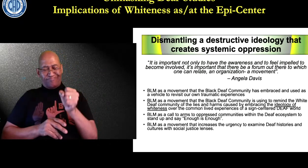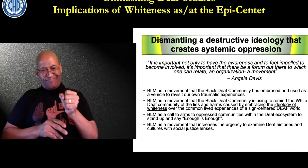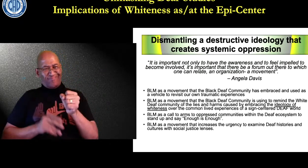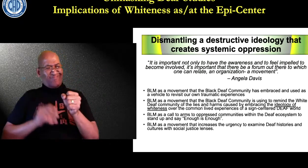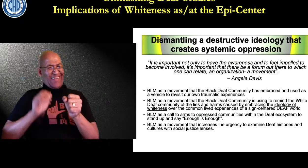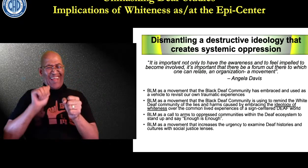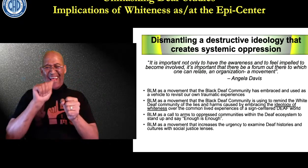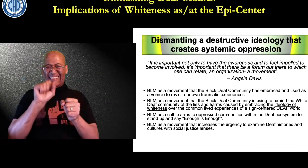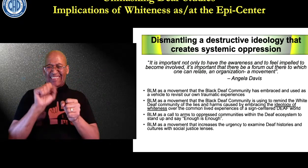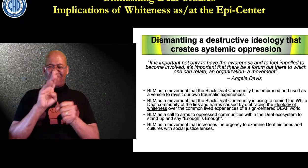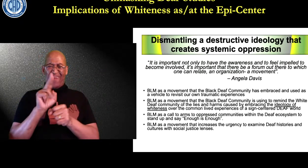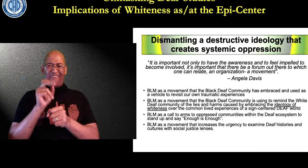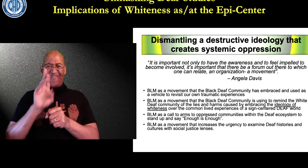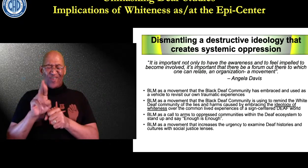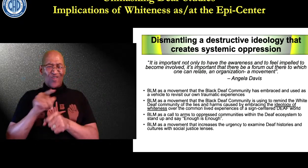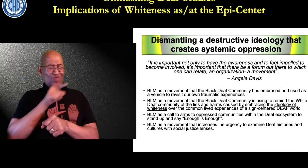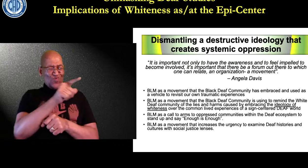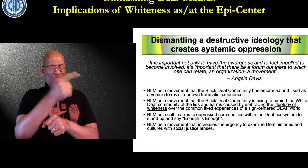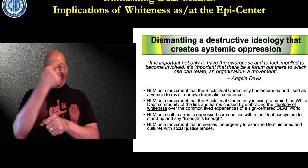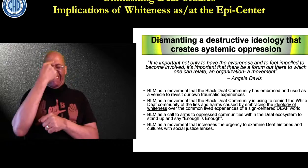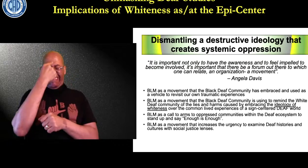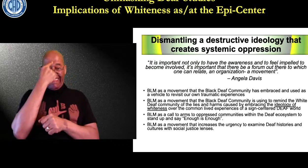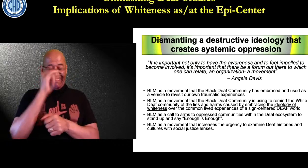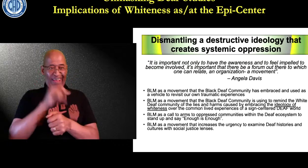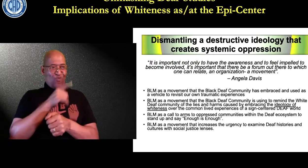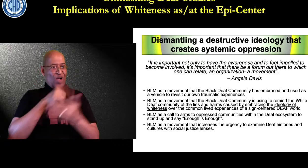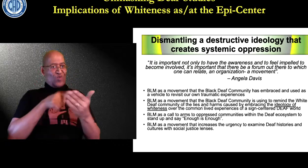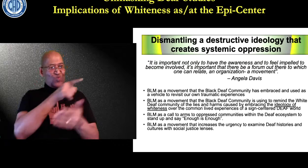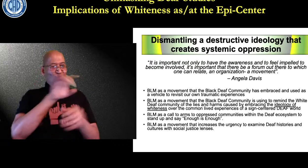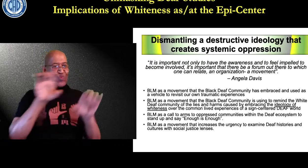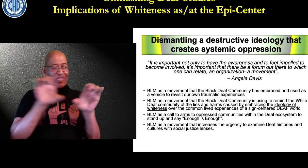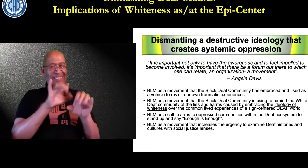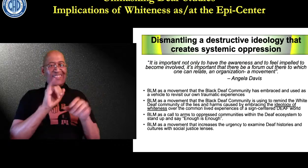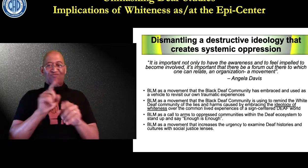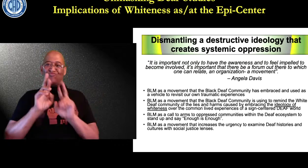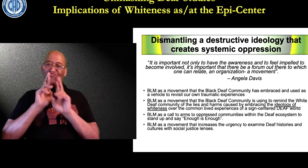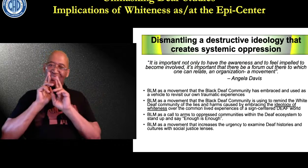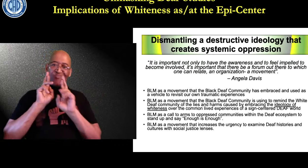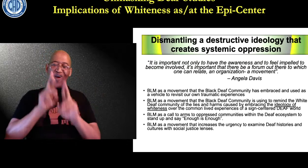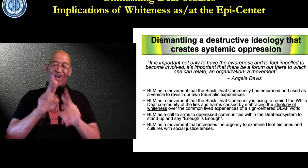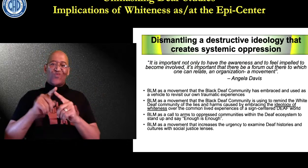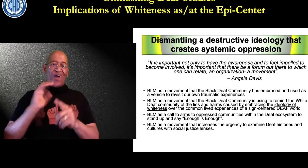We have been honoring and respecting those people.